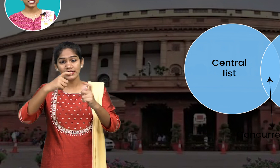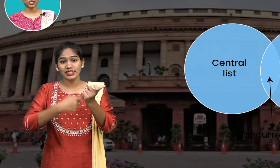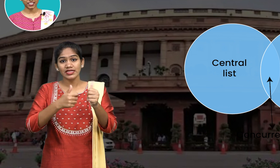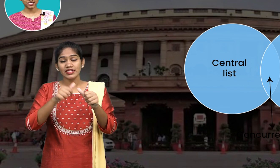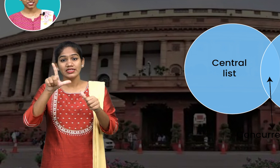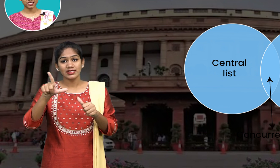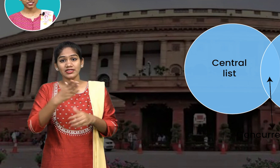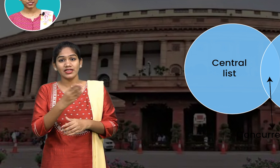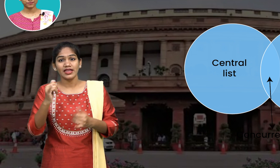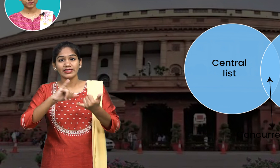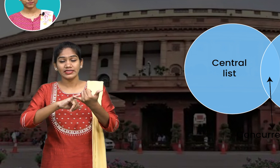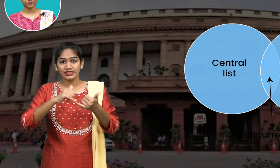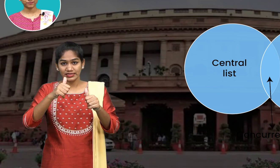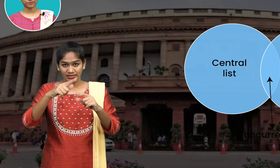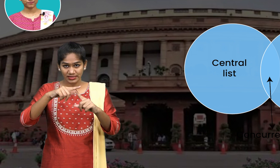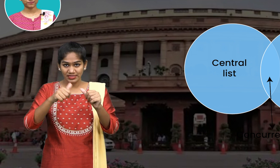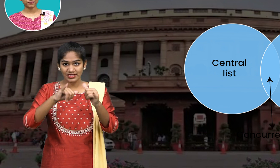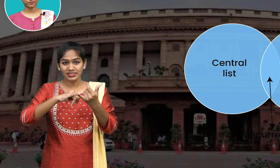the states.